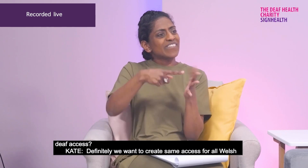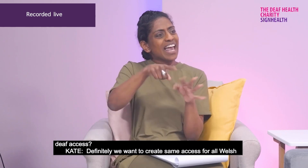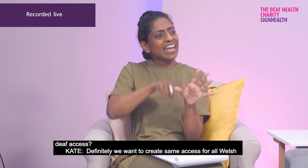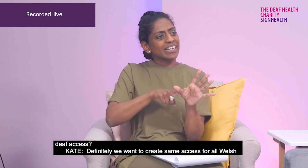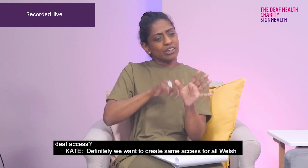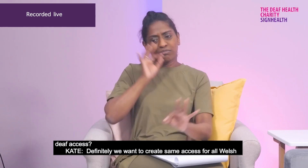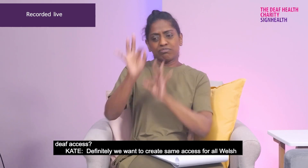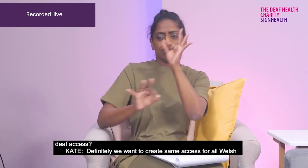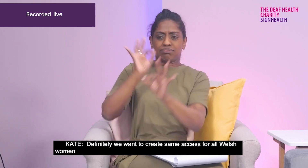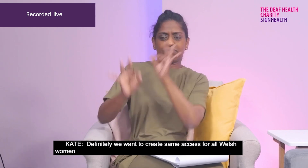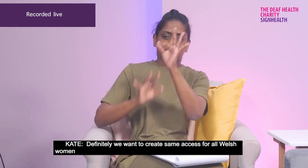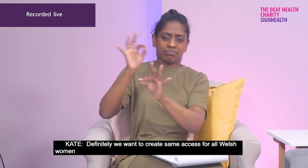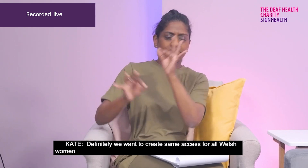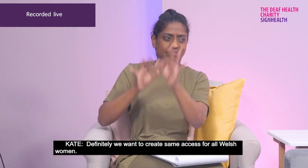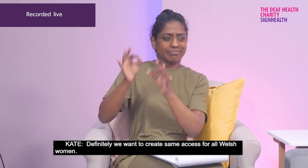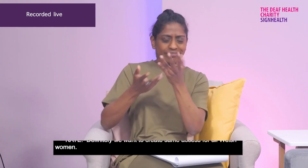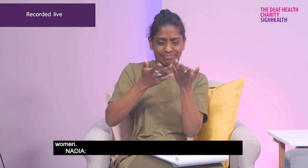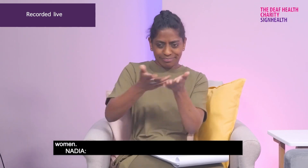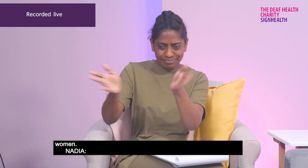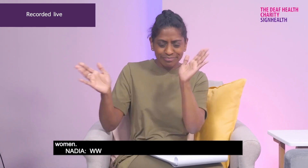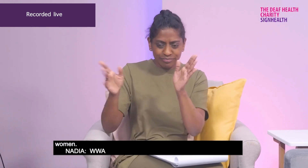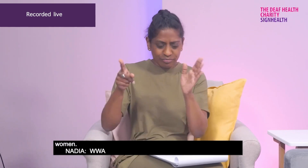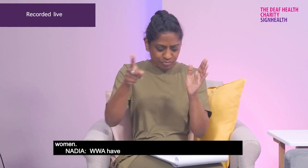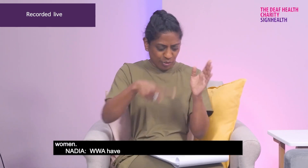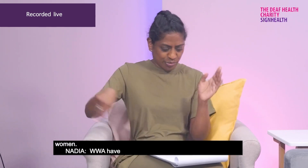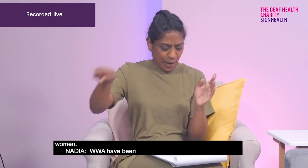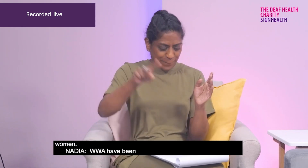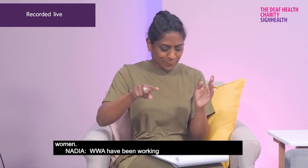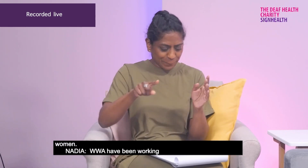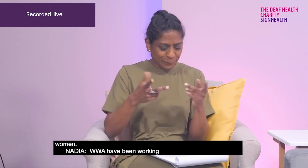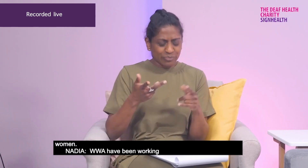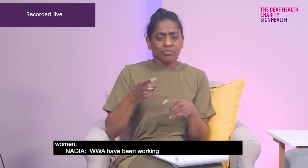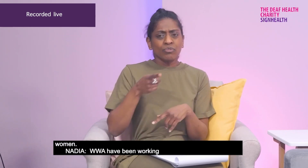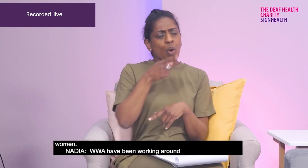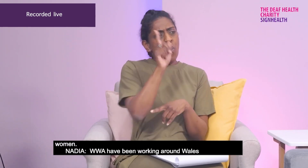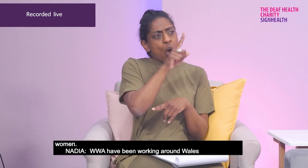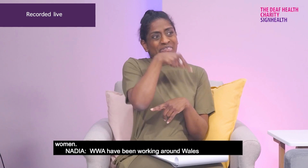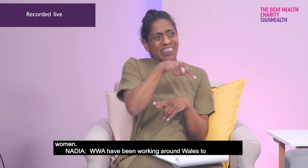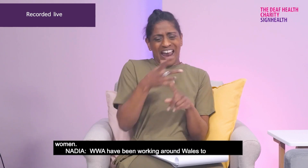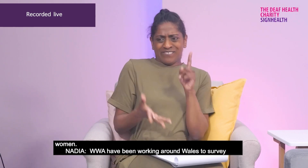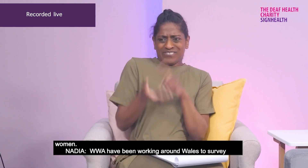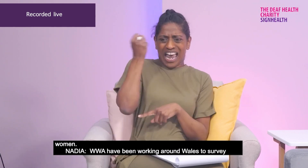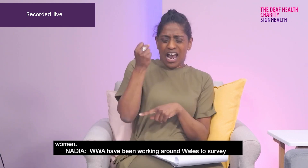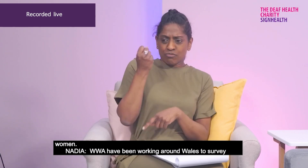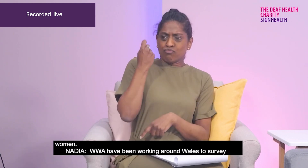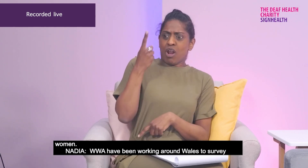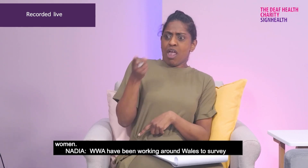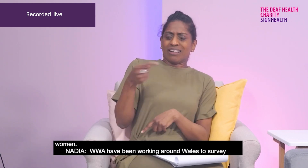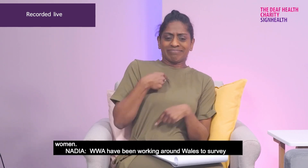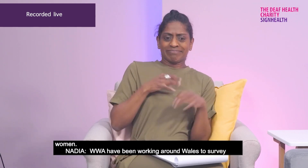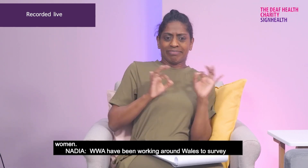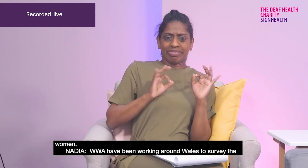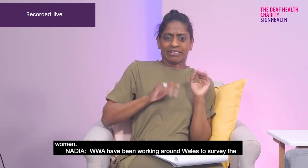So WWA have been working around Wales to survey the deaf